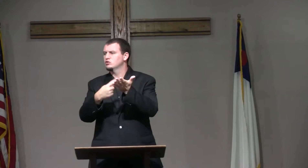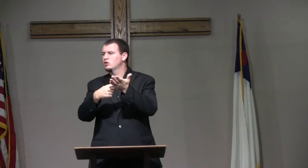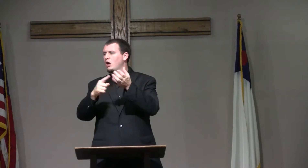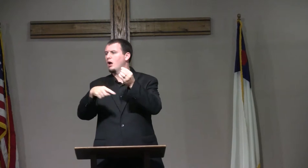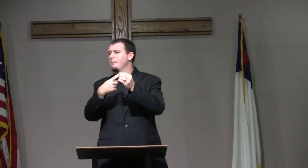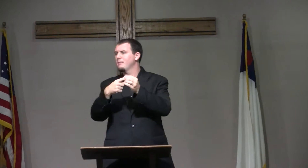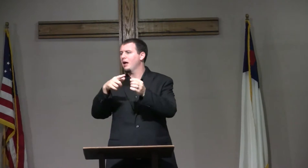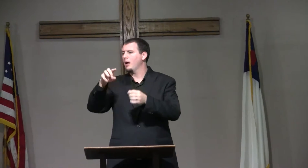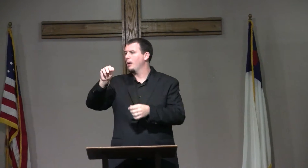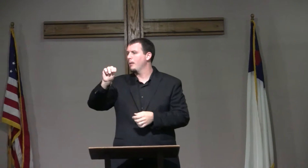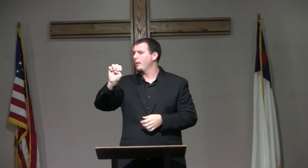they miss?